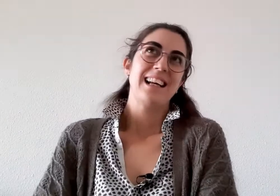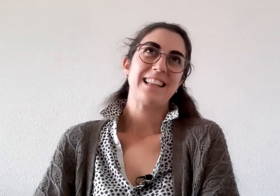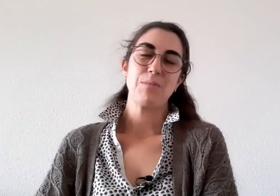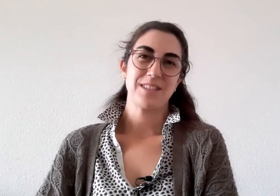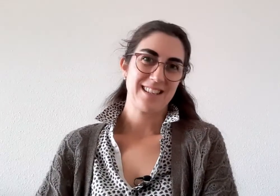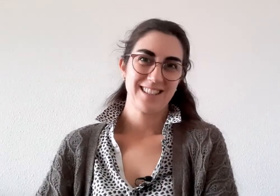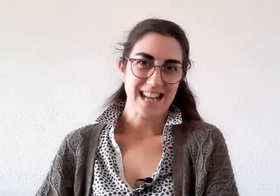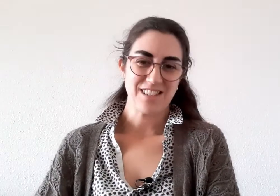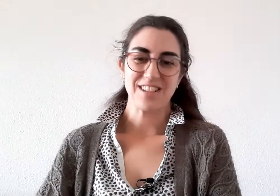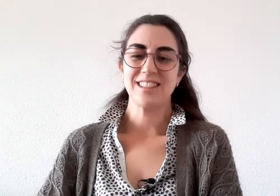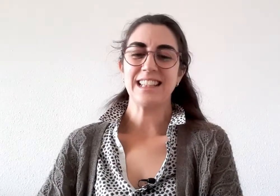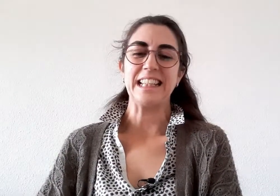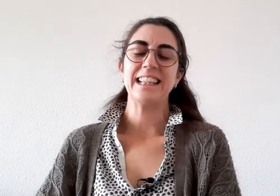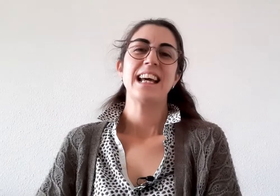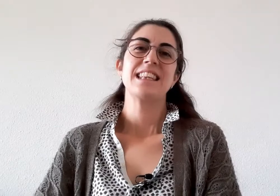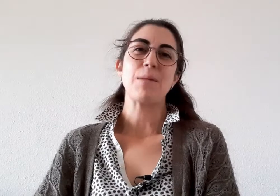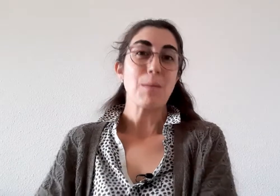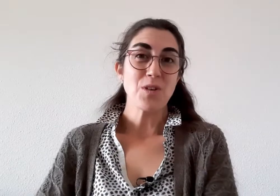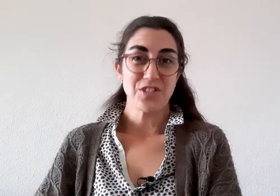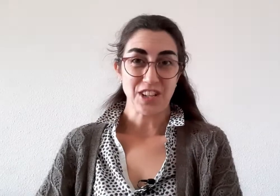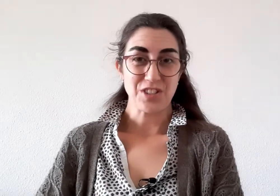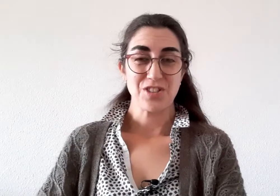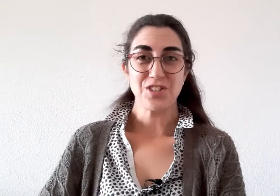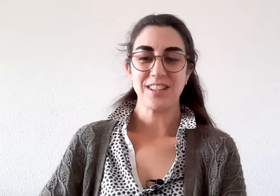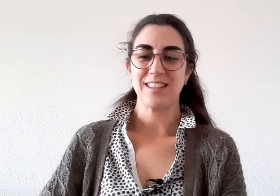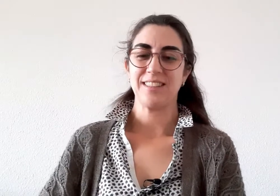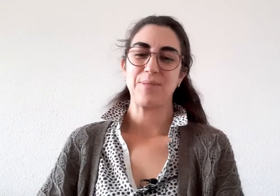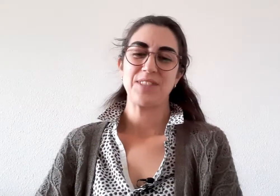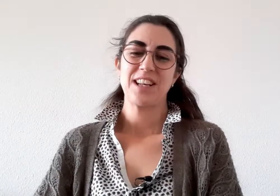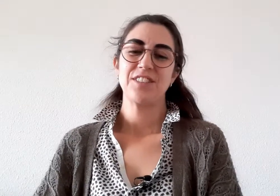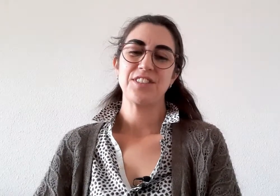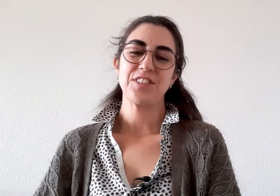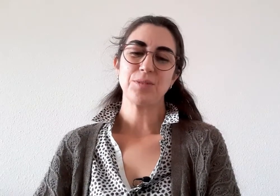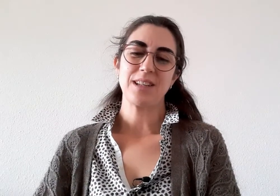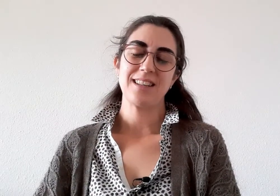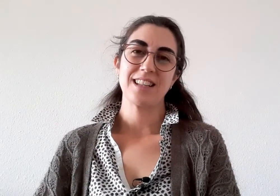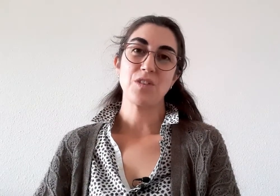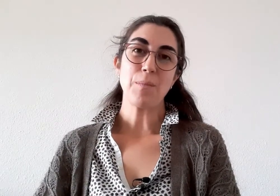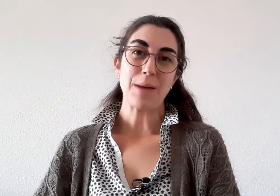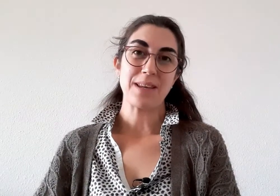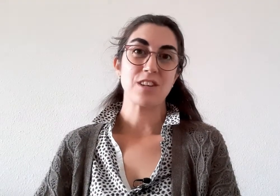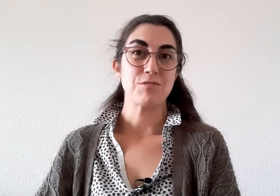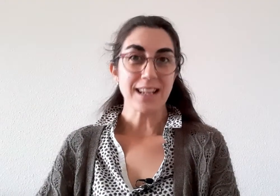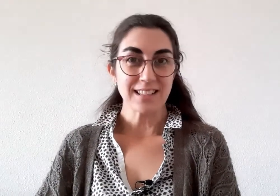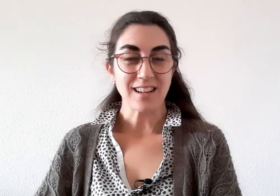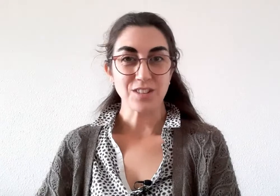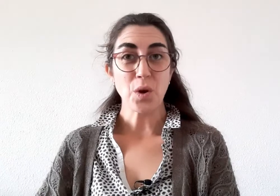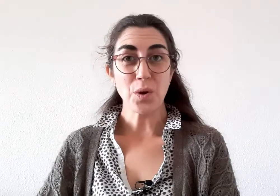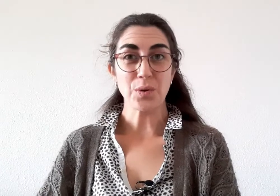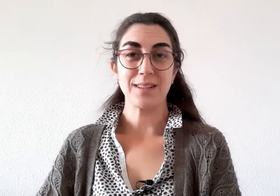helped us understand recently that might motivate you to do these things. So the first one is that your baby can recognize who is